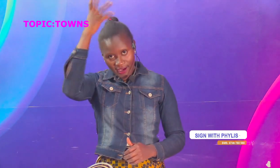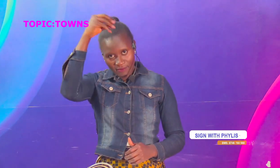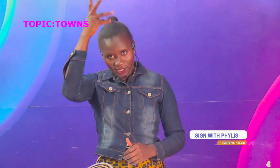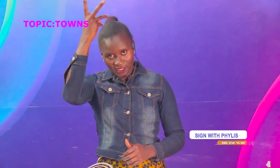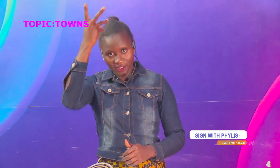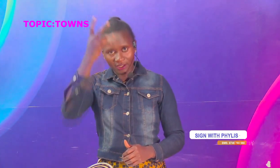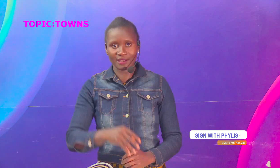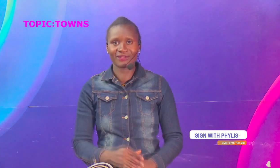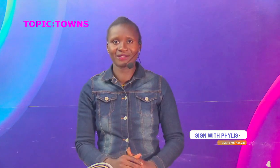Company.